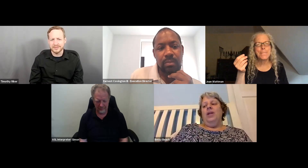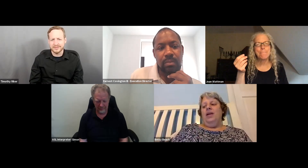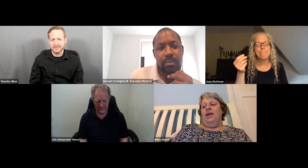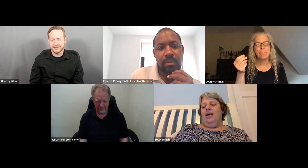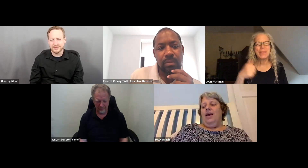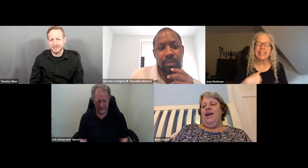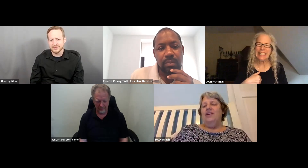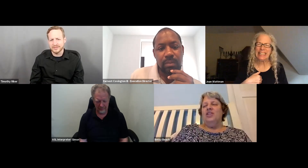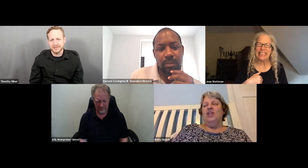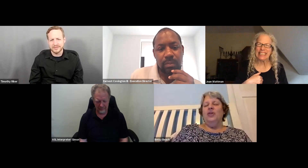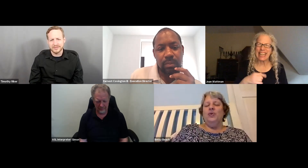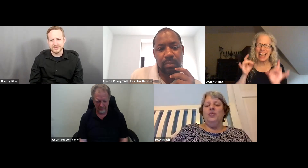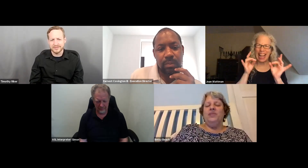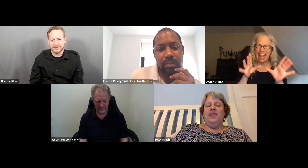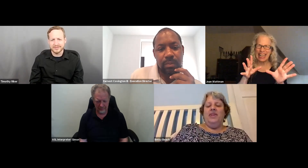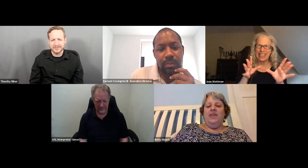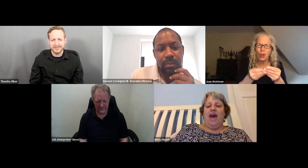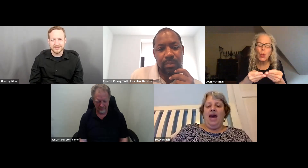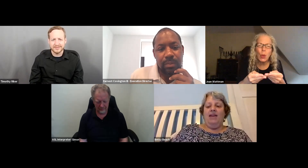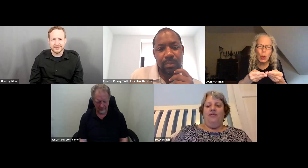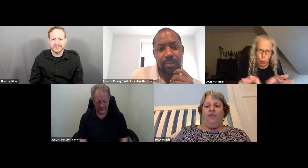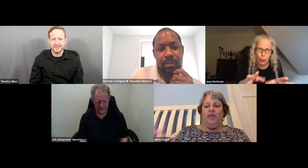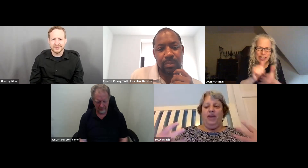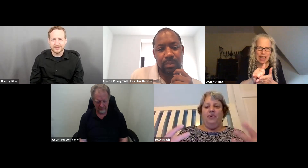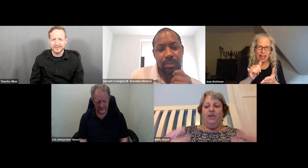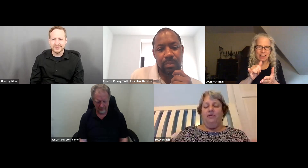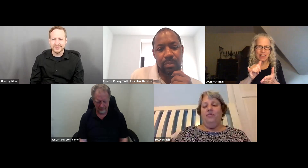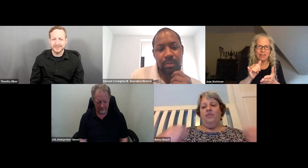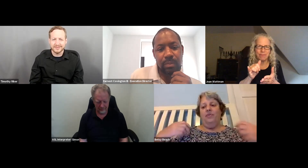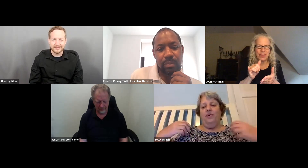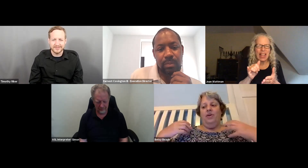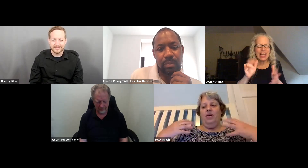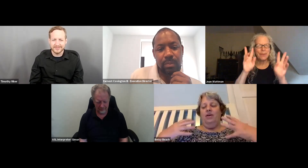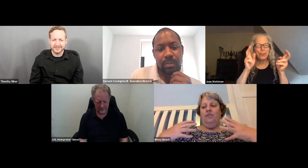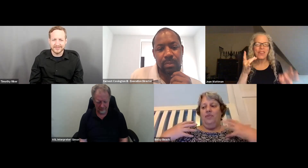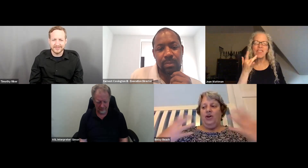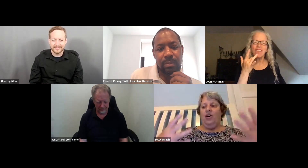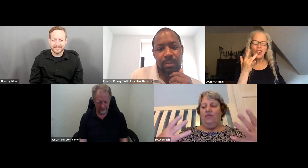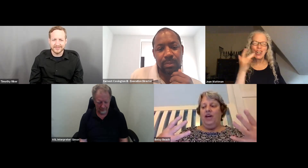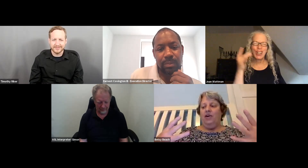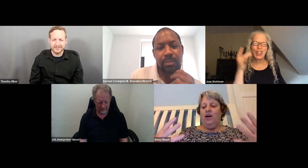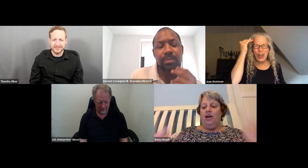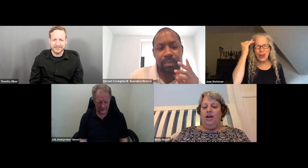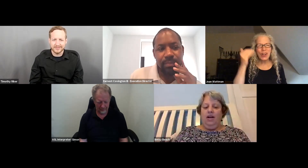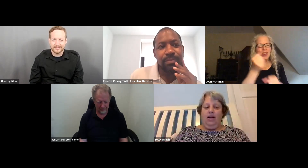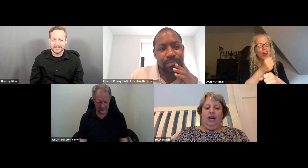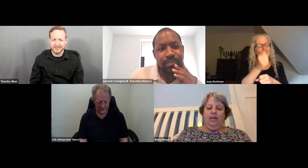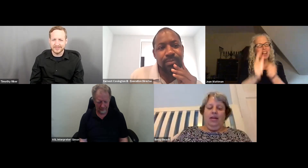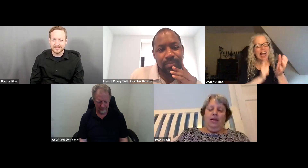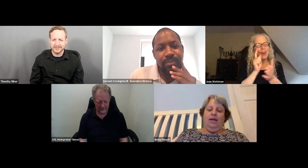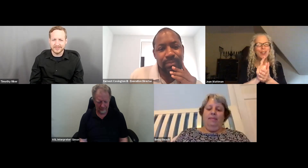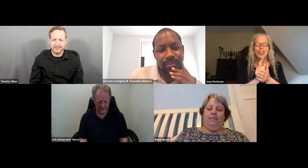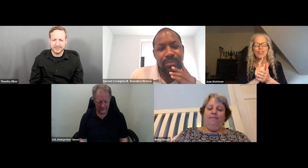I would hate to lose that flavor of the coffee hour.